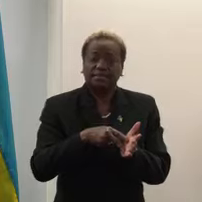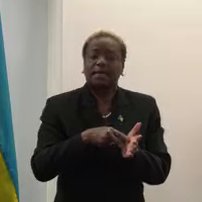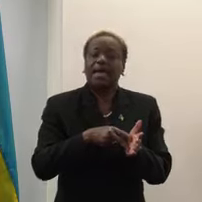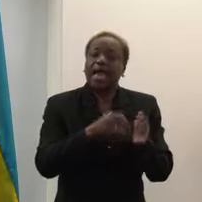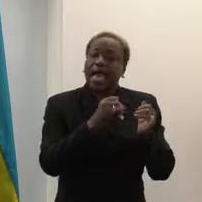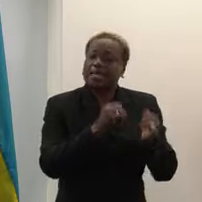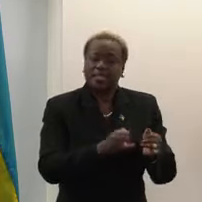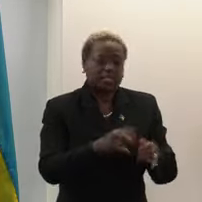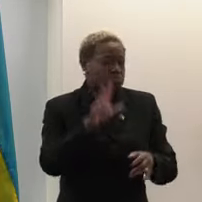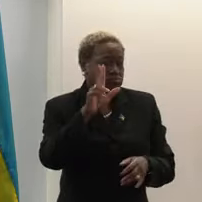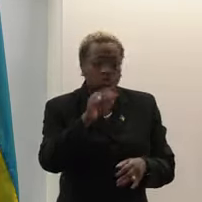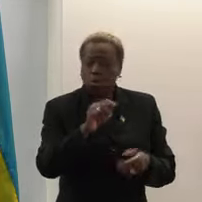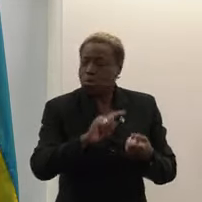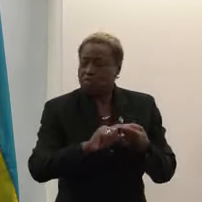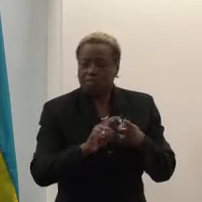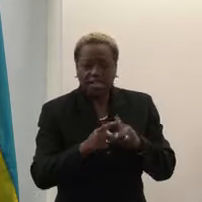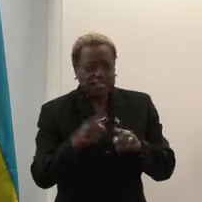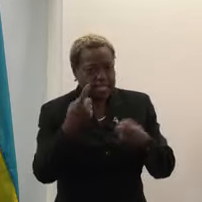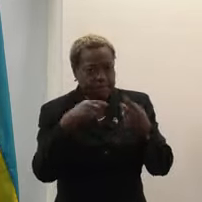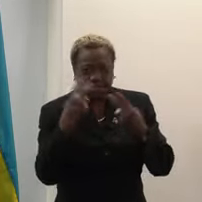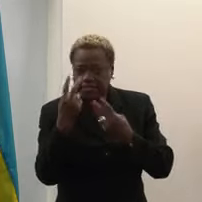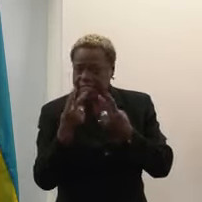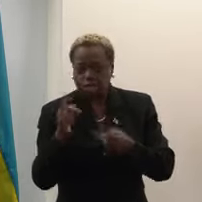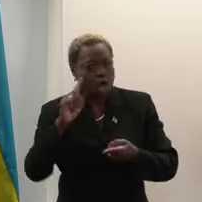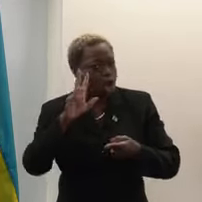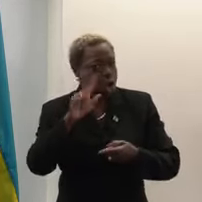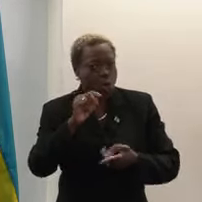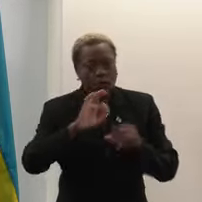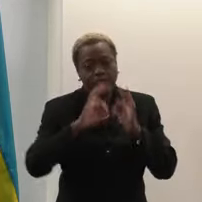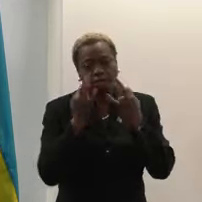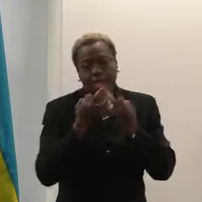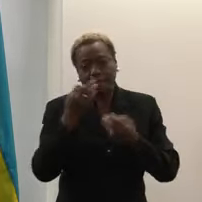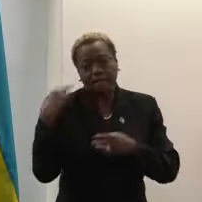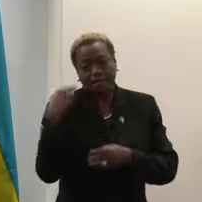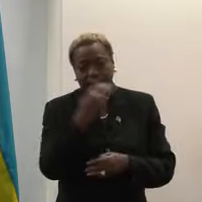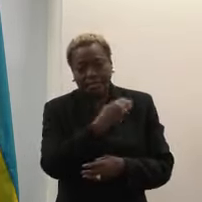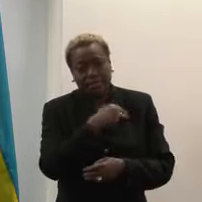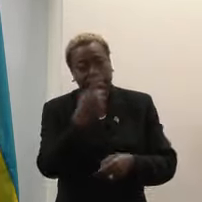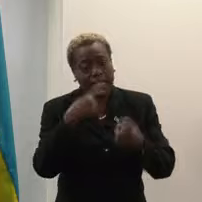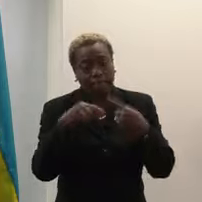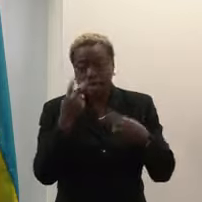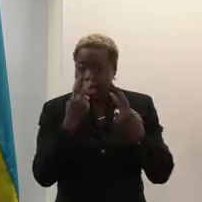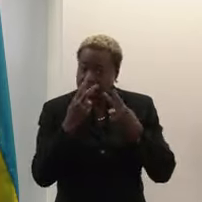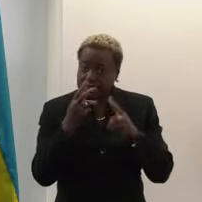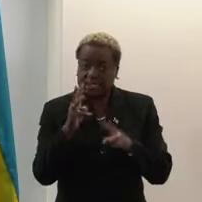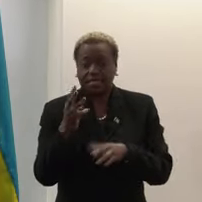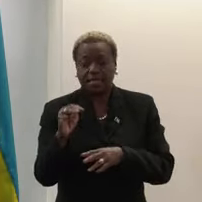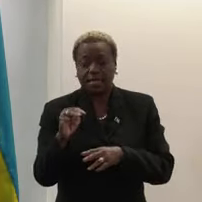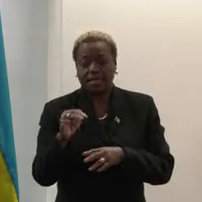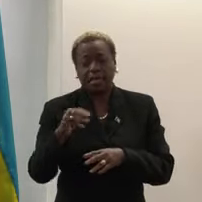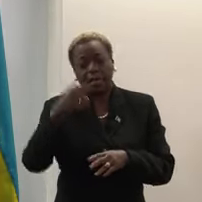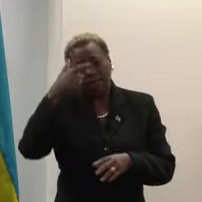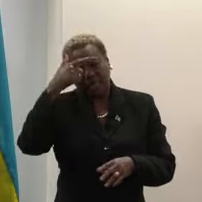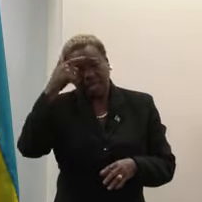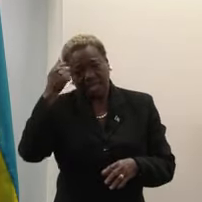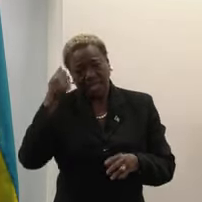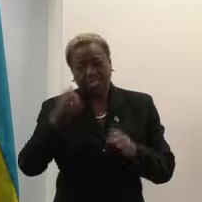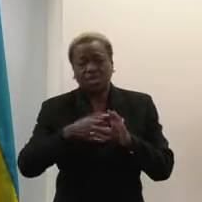isolation. No friends or family members were able to see them because of how